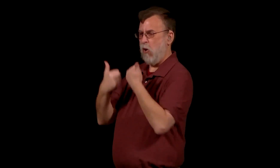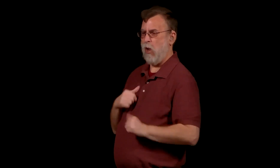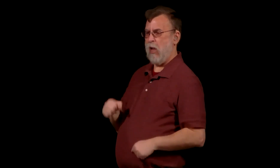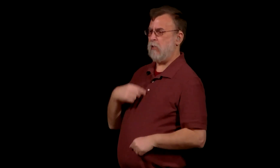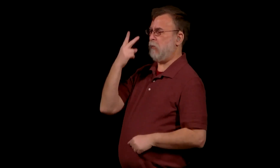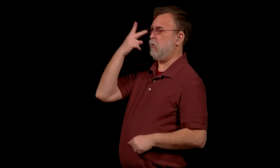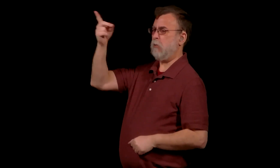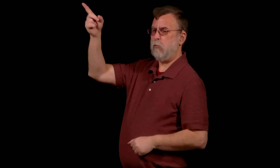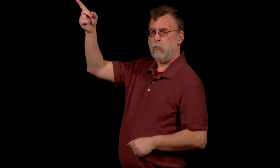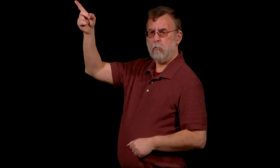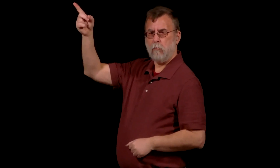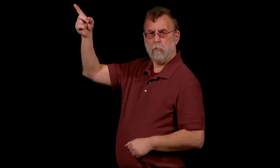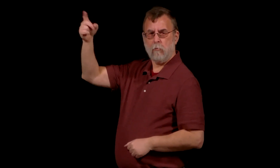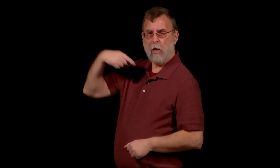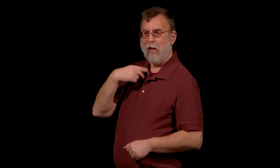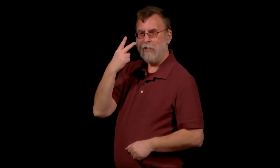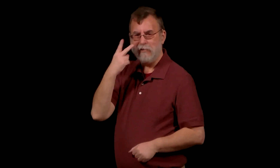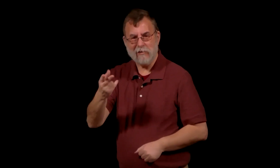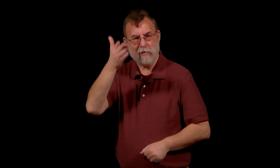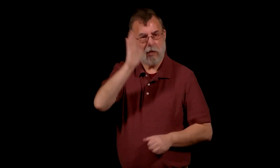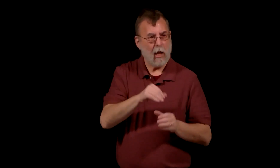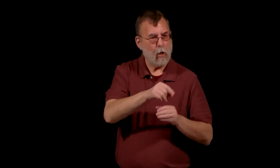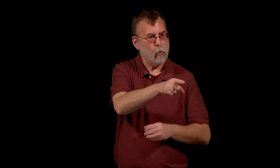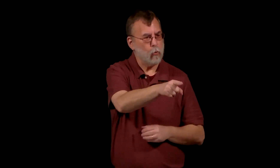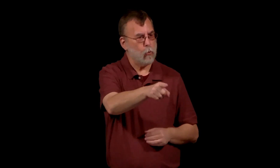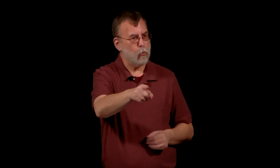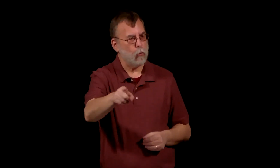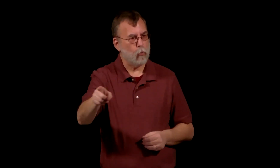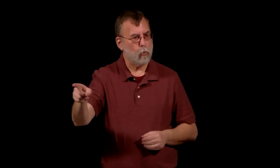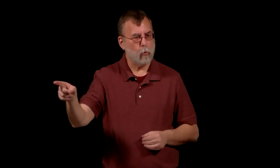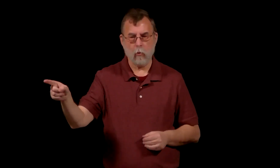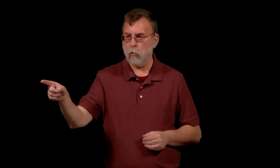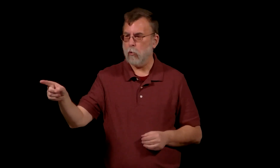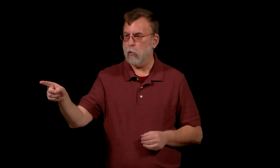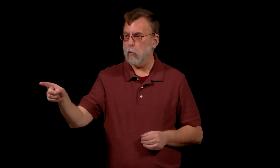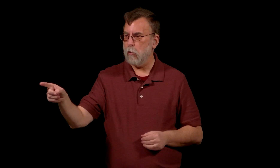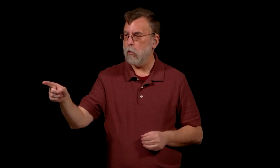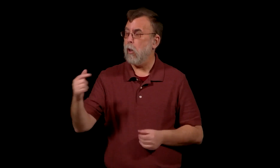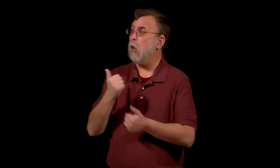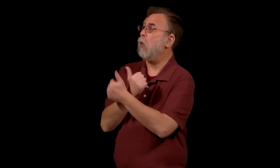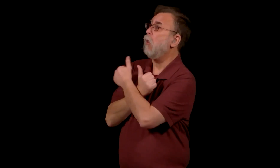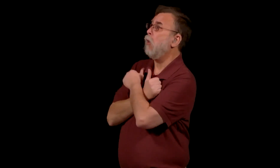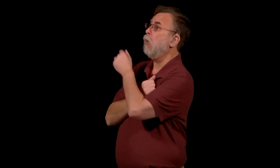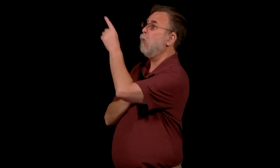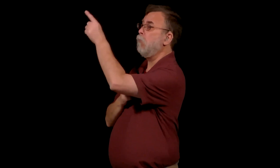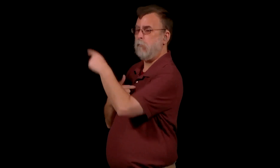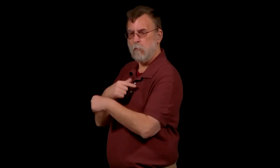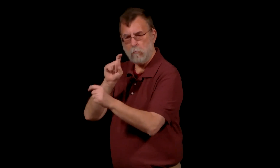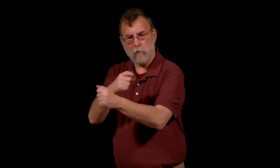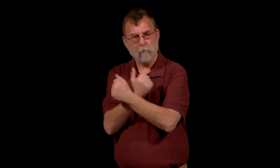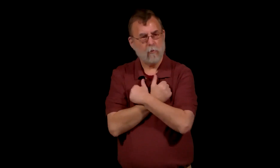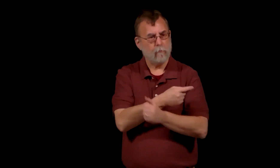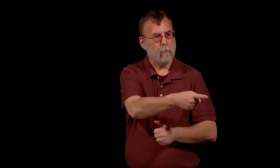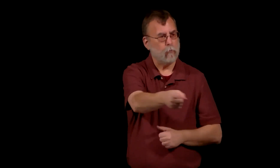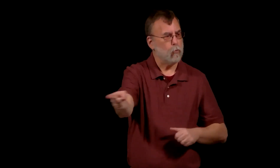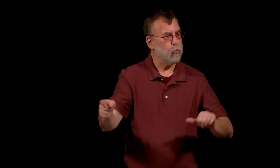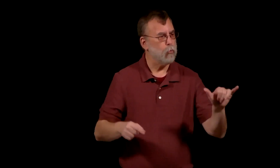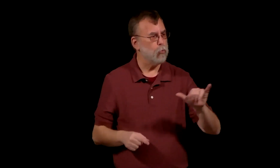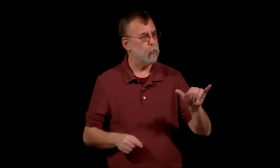okay, it's you and I, God. I only see you. But we see God in all of us. We love God means we need to